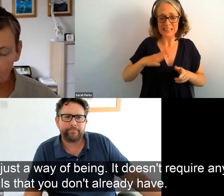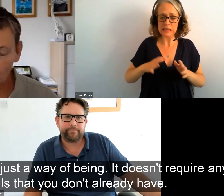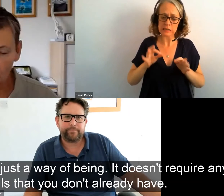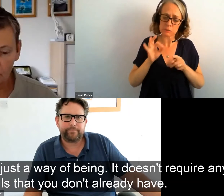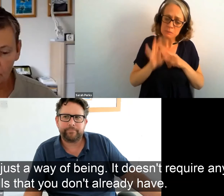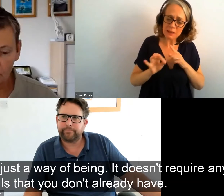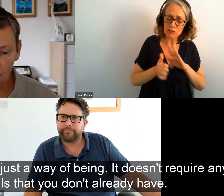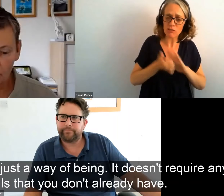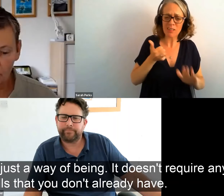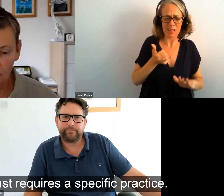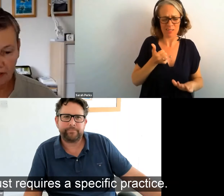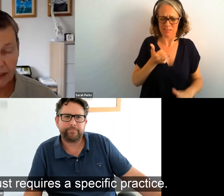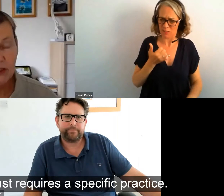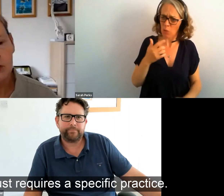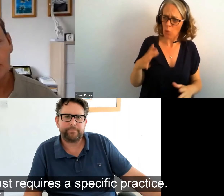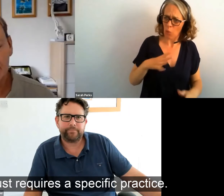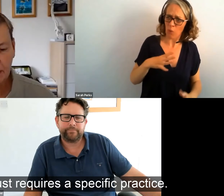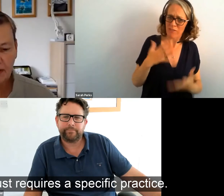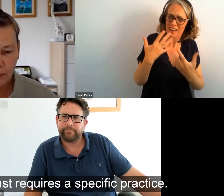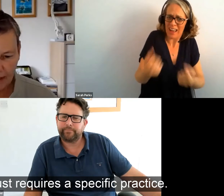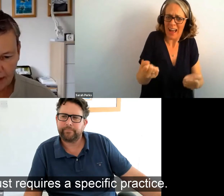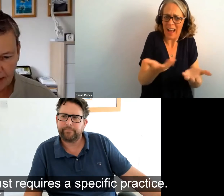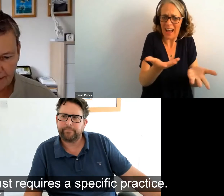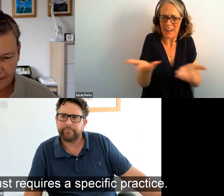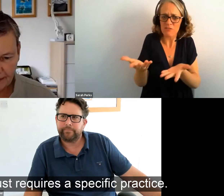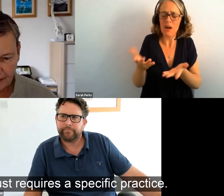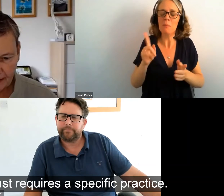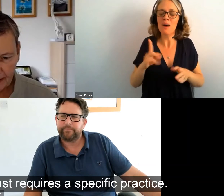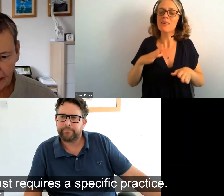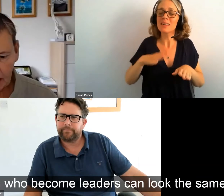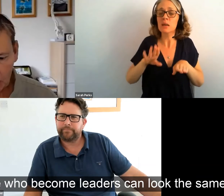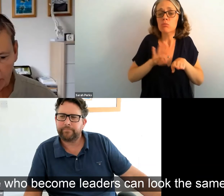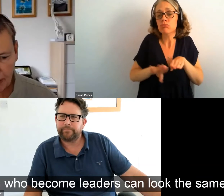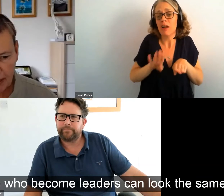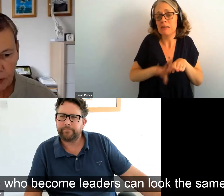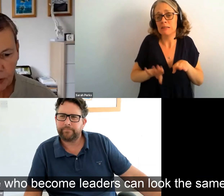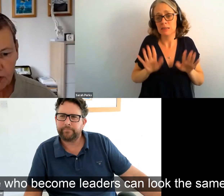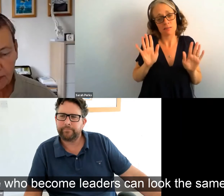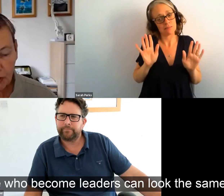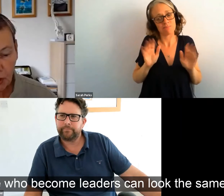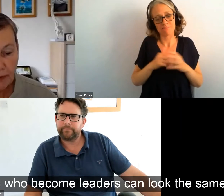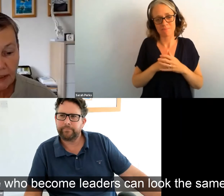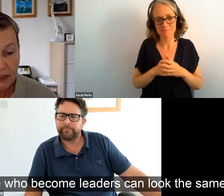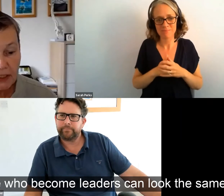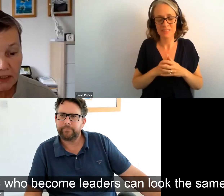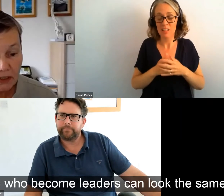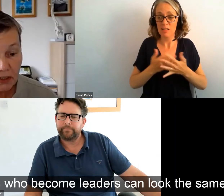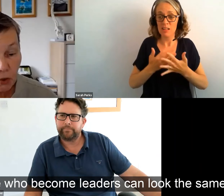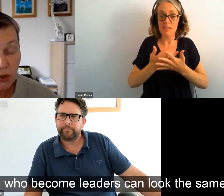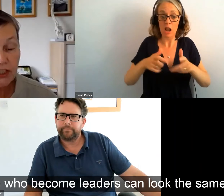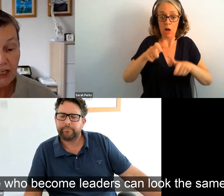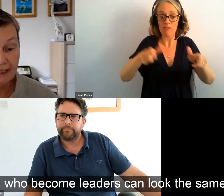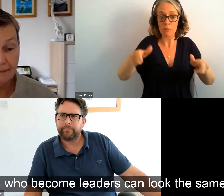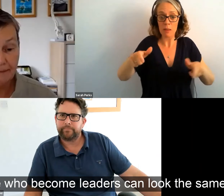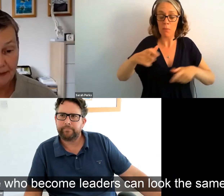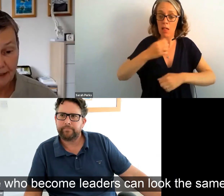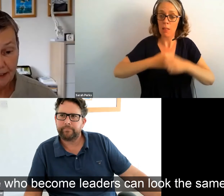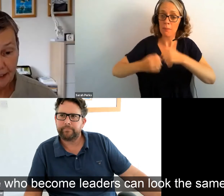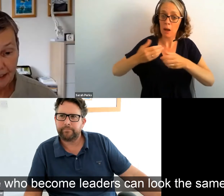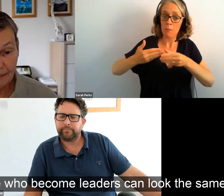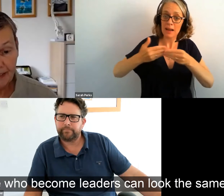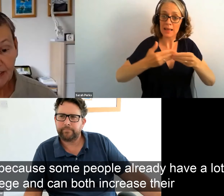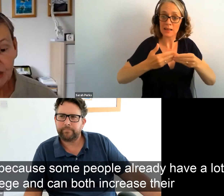don't already have. It just requires a bit of practice. A lot of people who have become leaders can look the